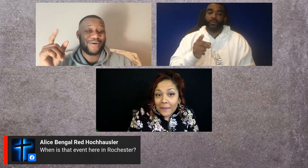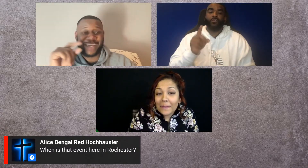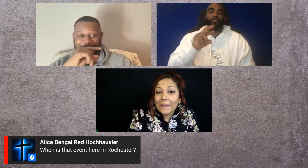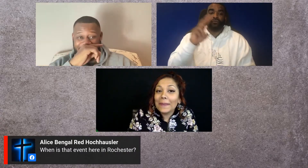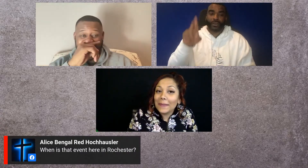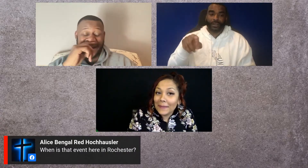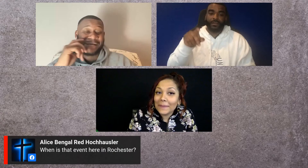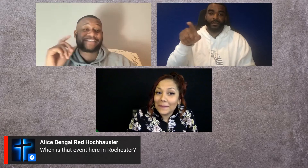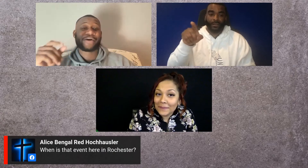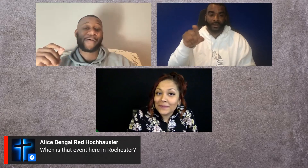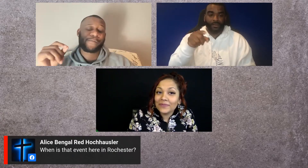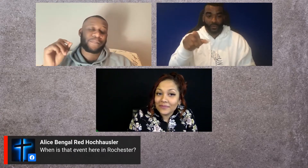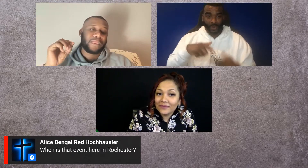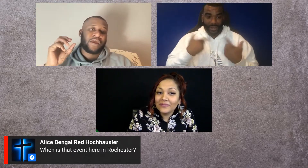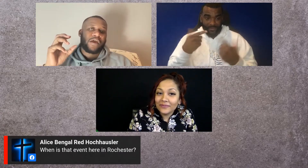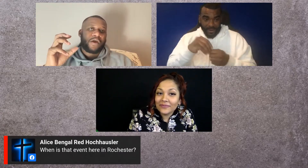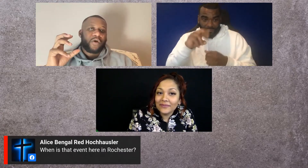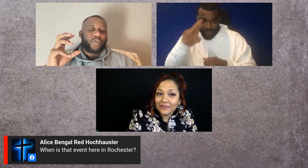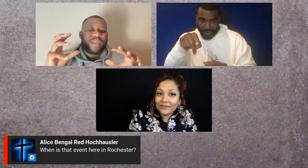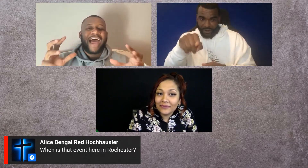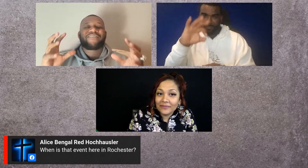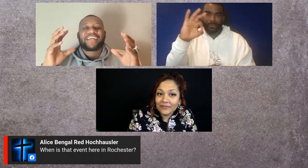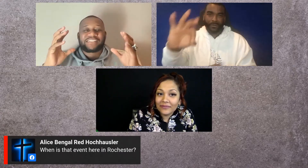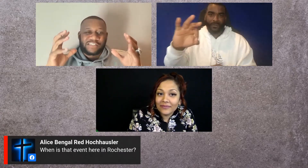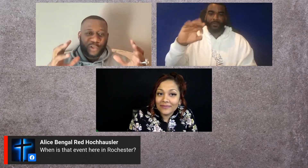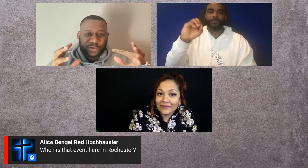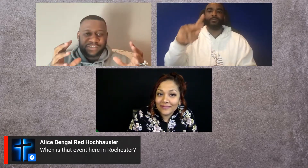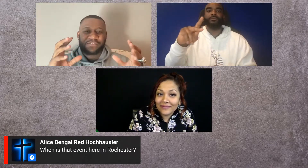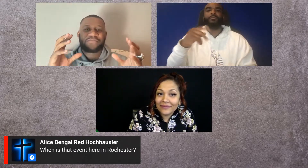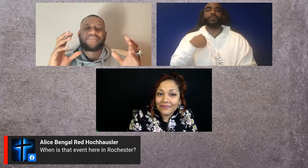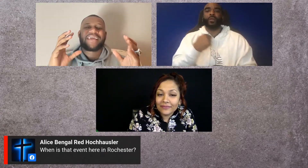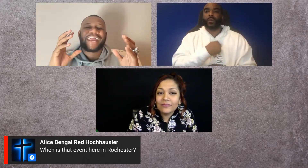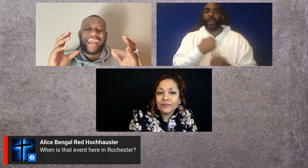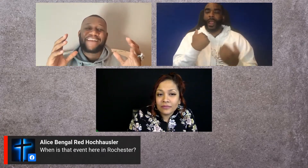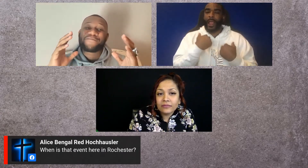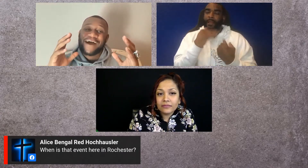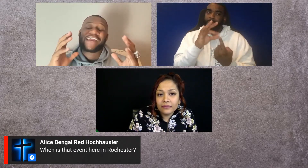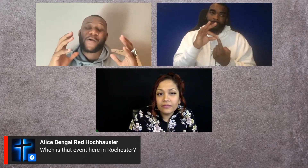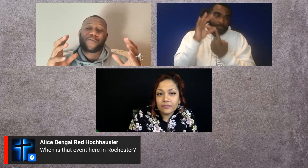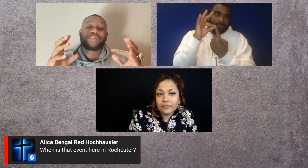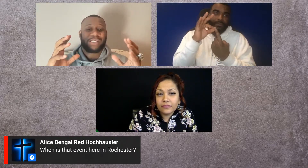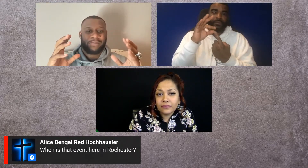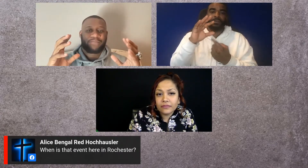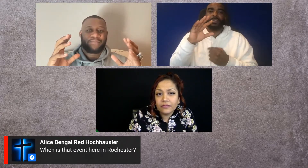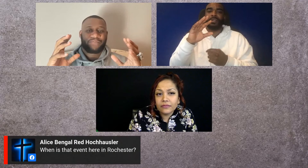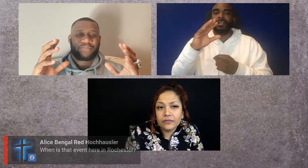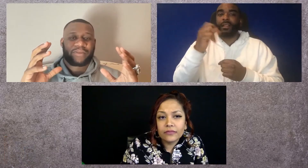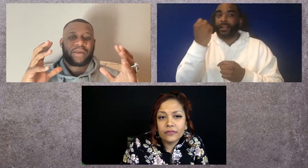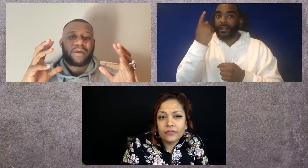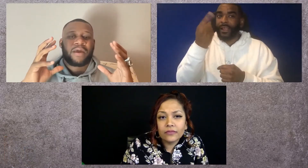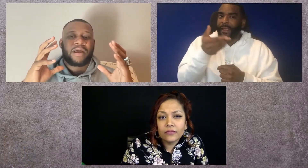native. Okay. So we have an exclusive invite only